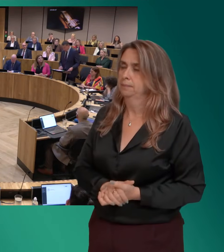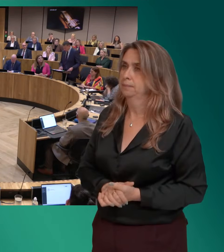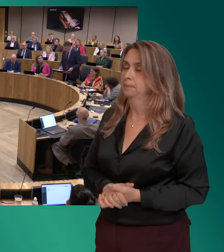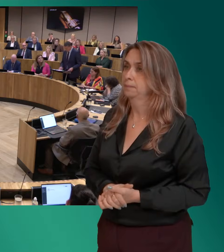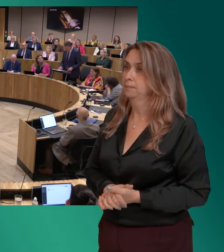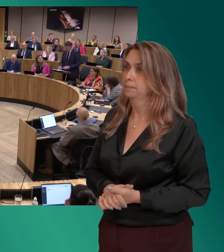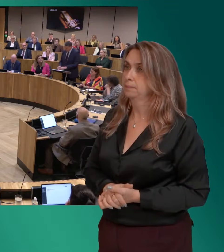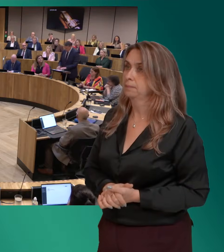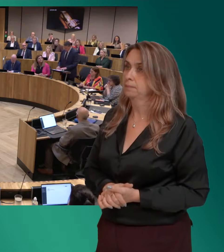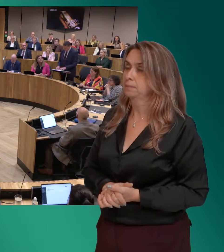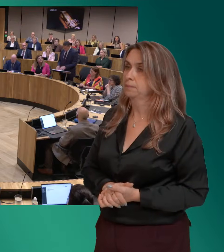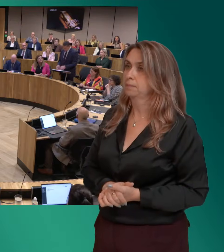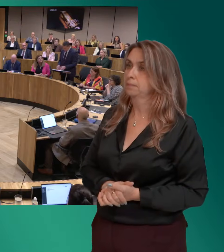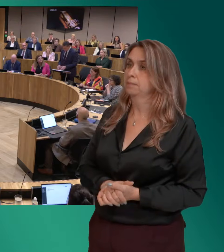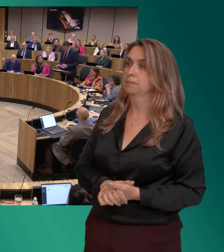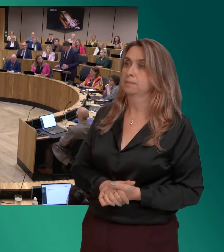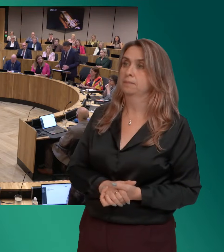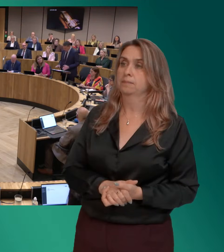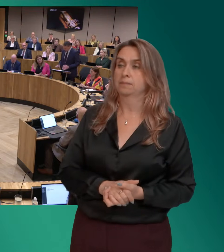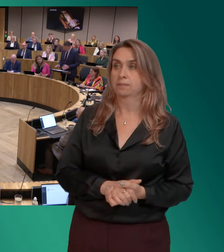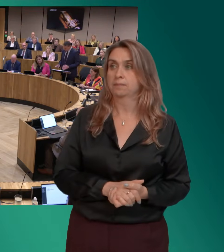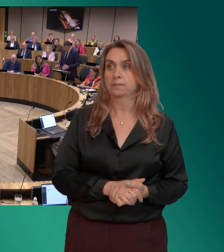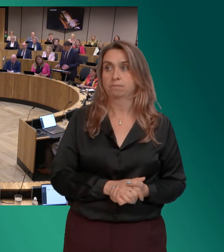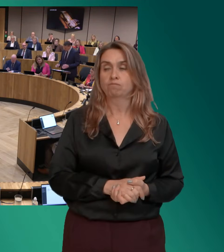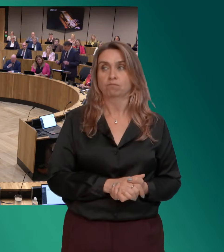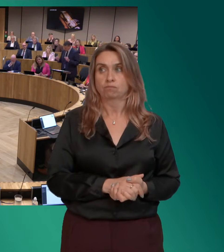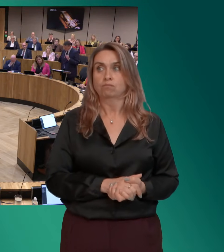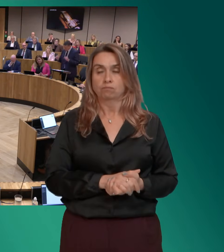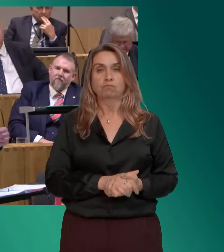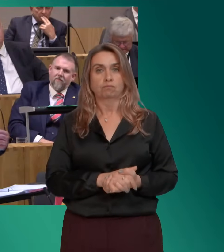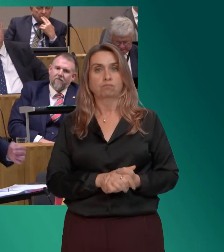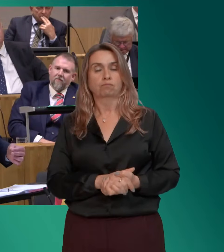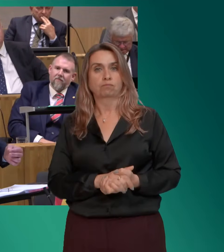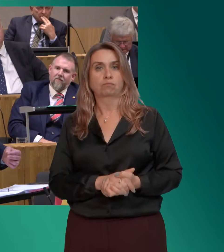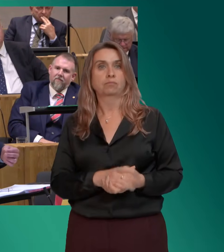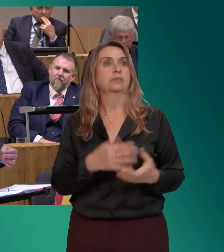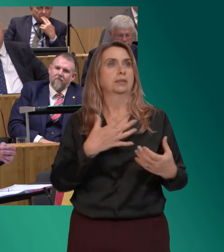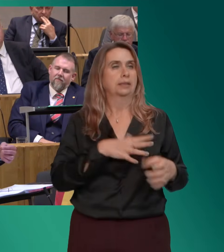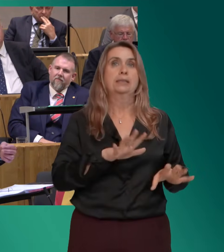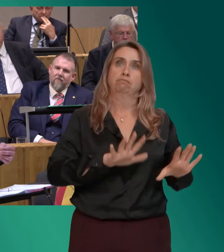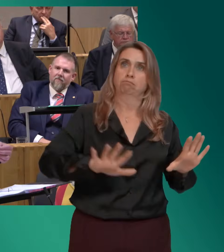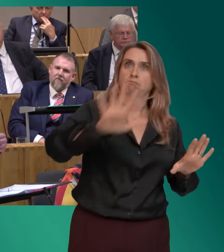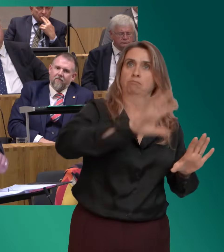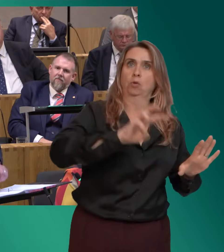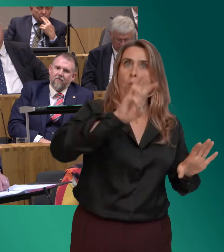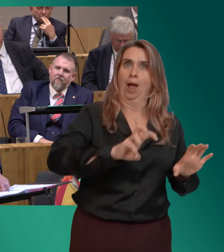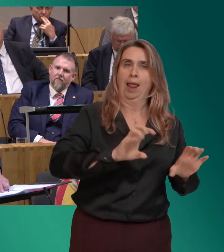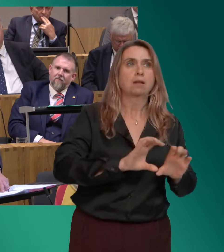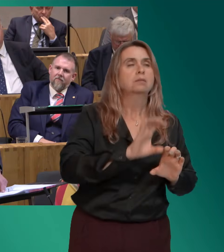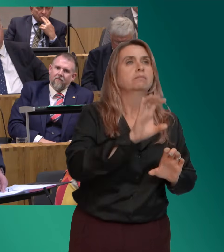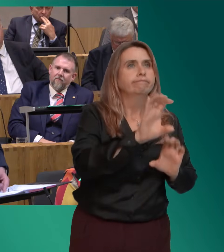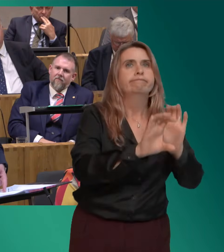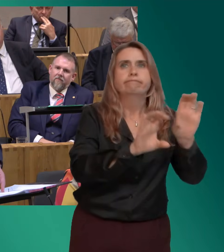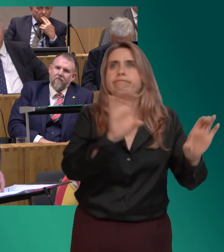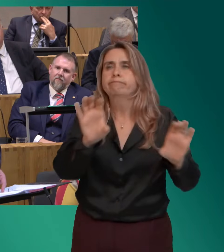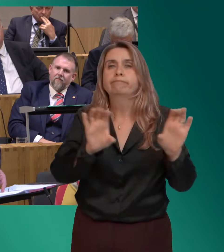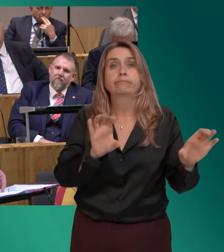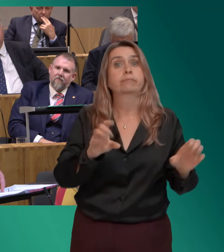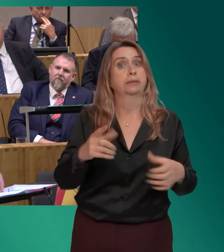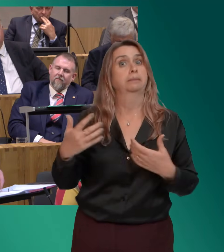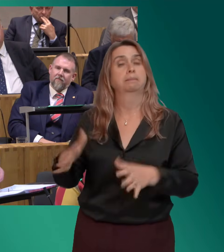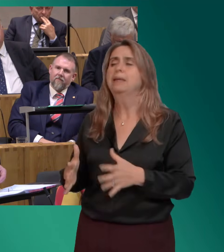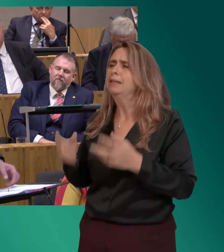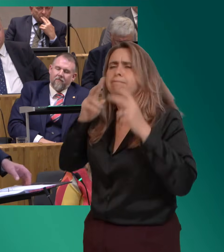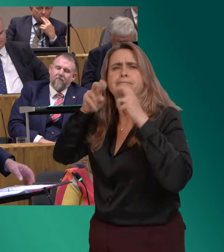hear calls, no doubt, for investment in different parts of the country. What's important to me, I think, is to recognise the challenges that are being